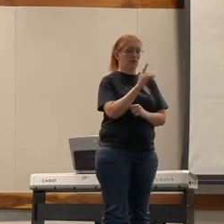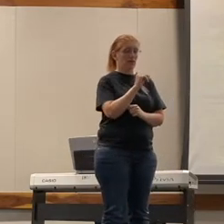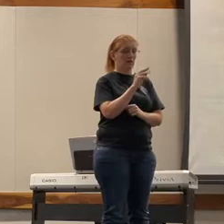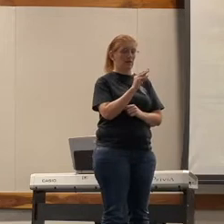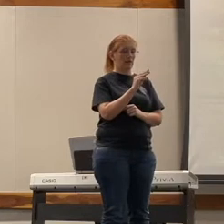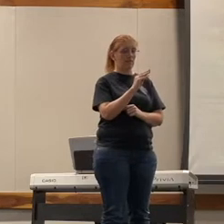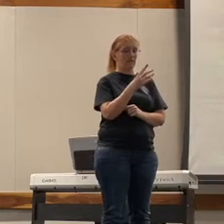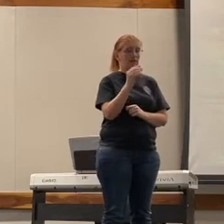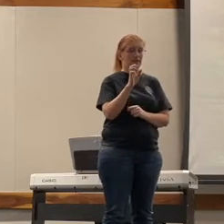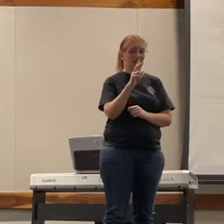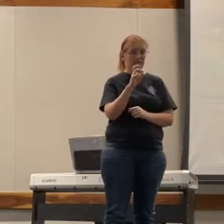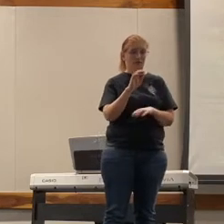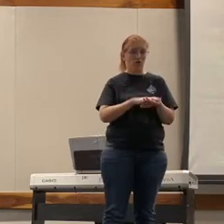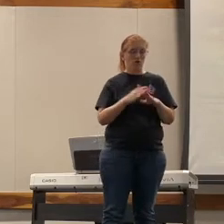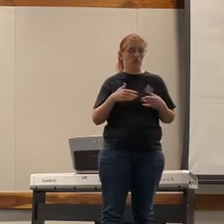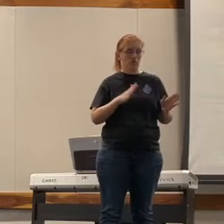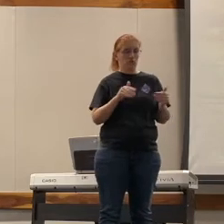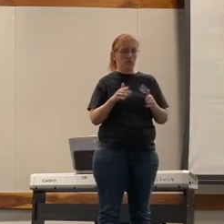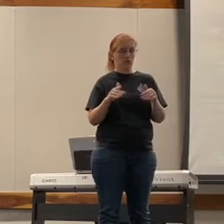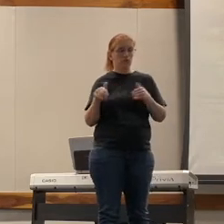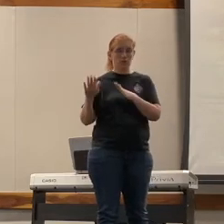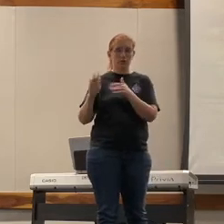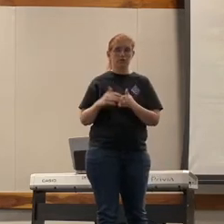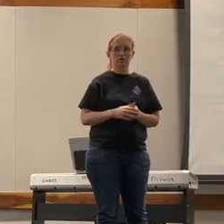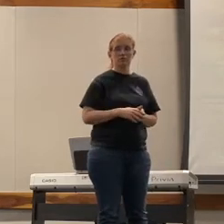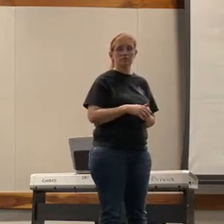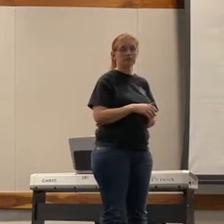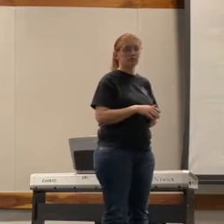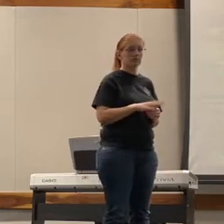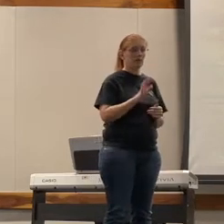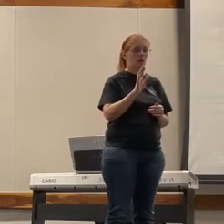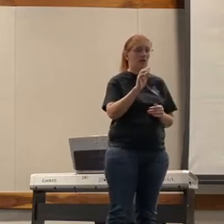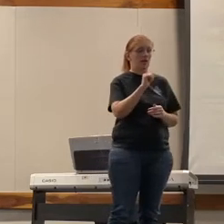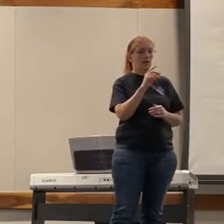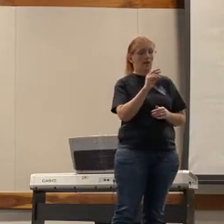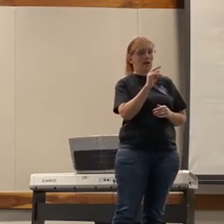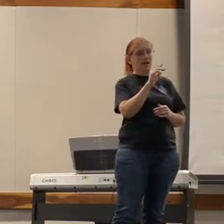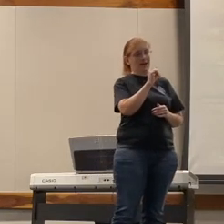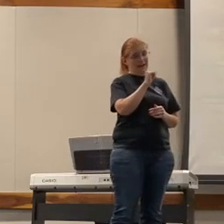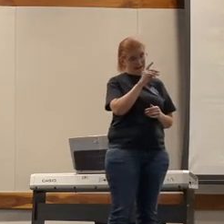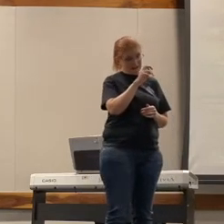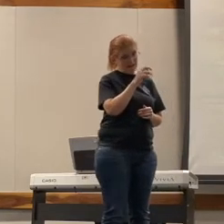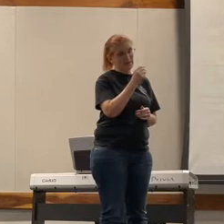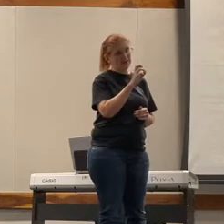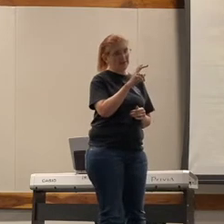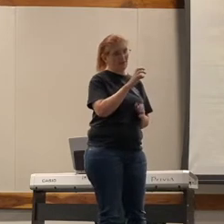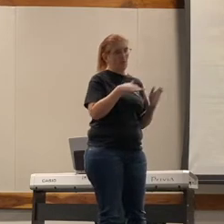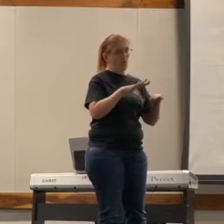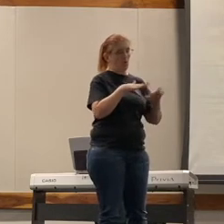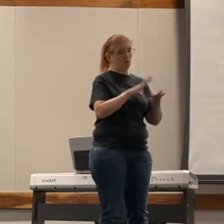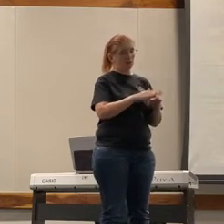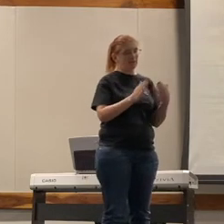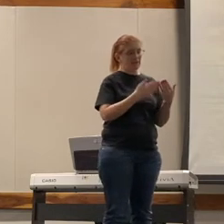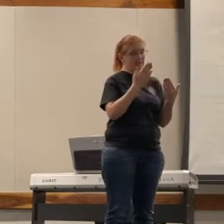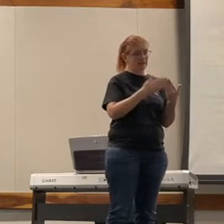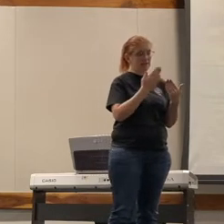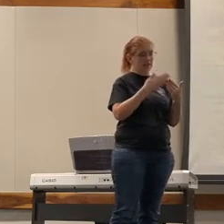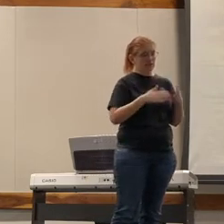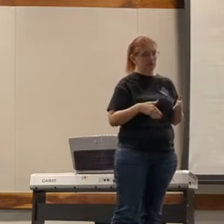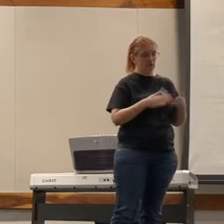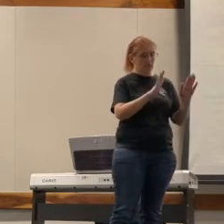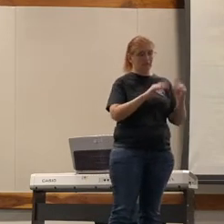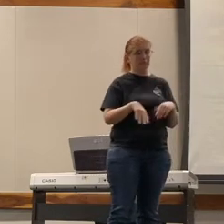on these streets. Adam and Eve walked on easy street. Adam and Eve walked on hidden